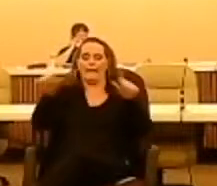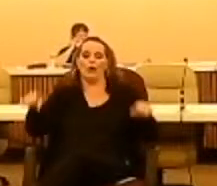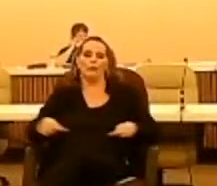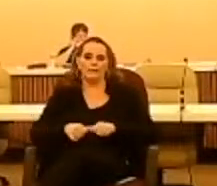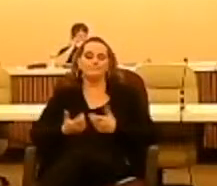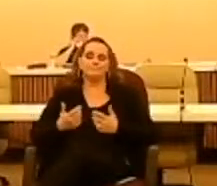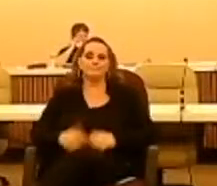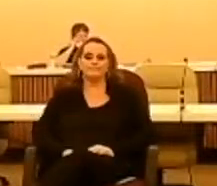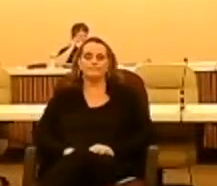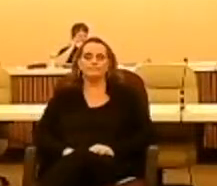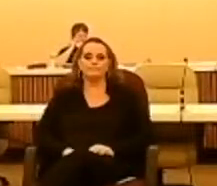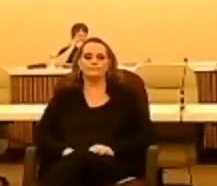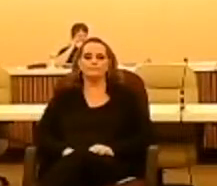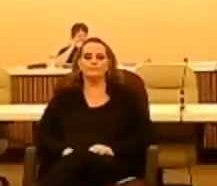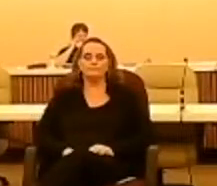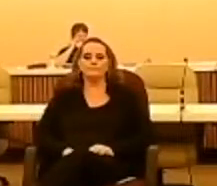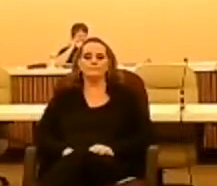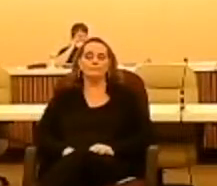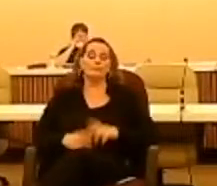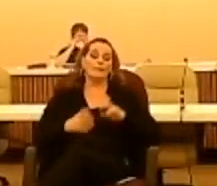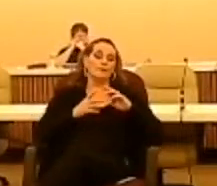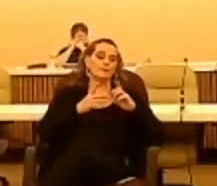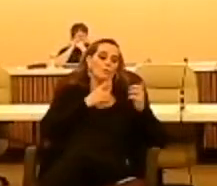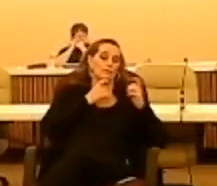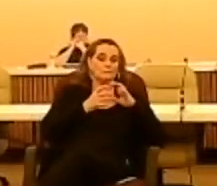Any other questions, comments?